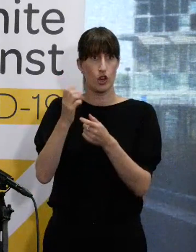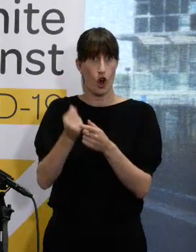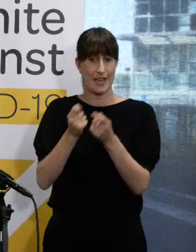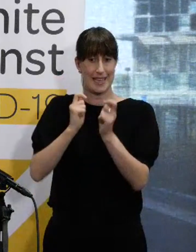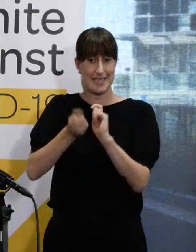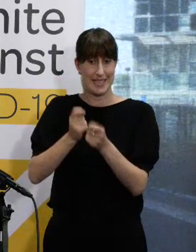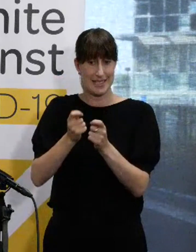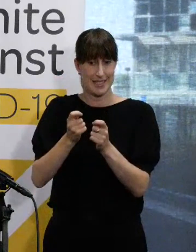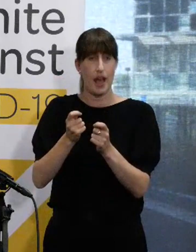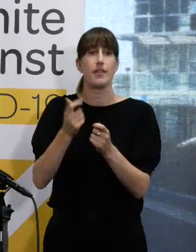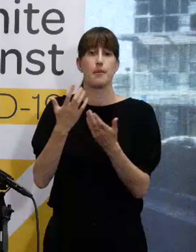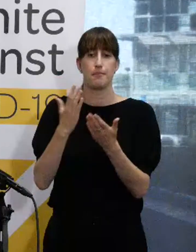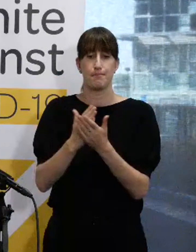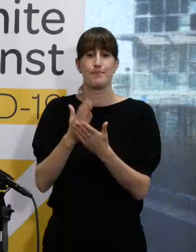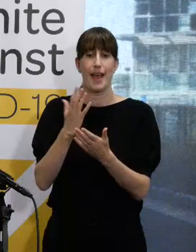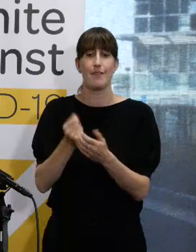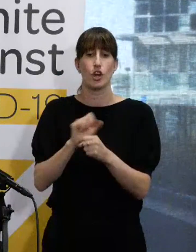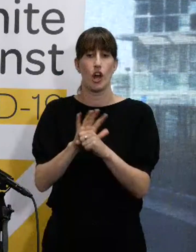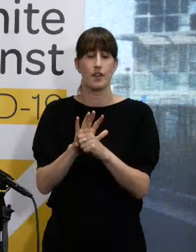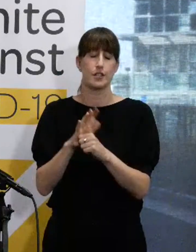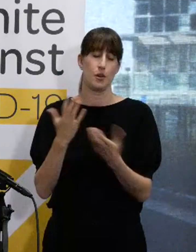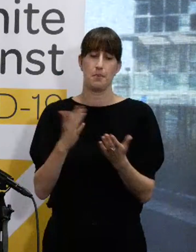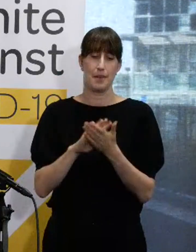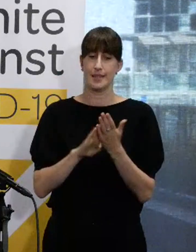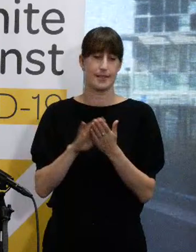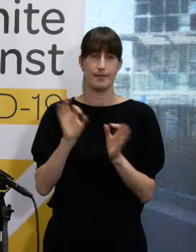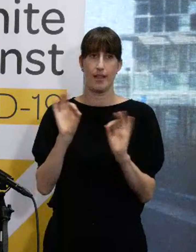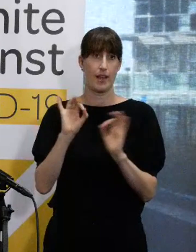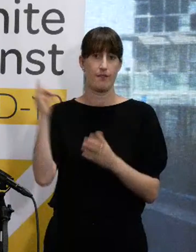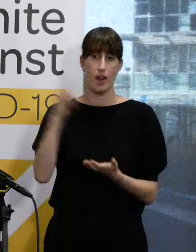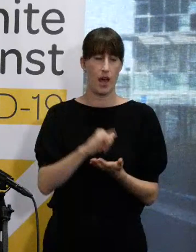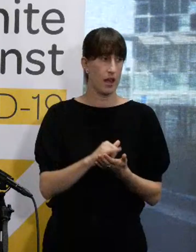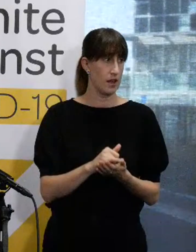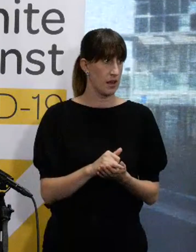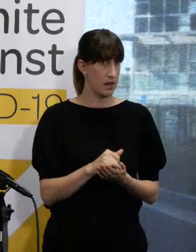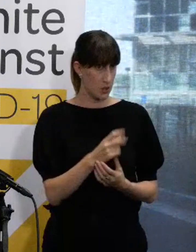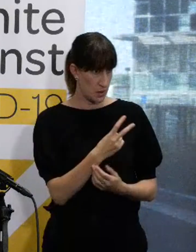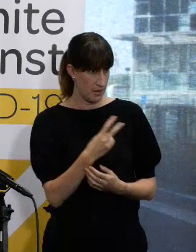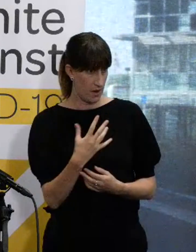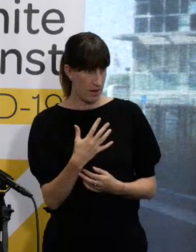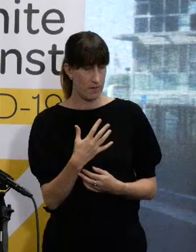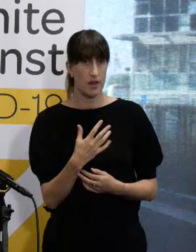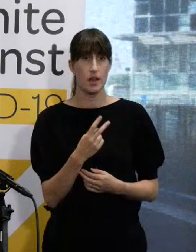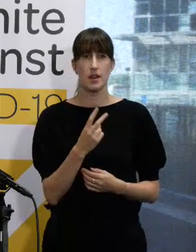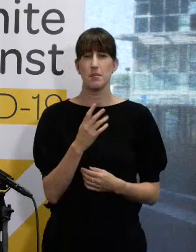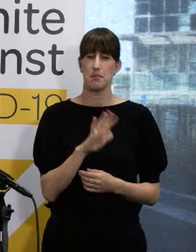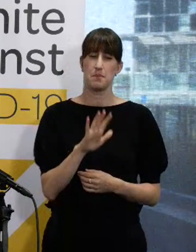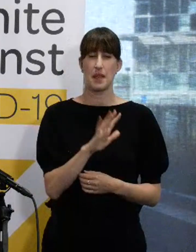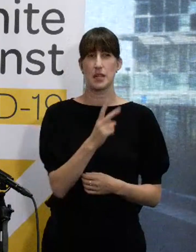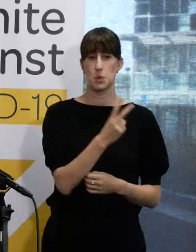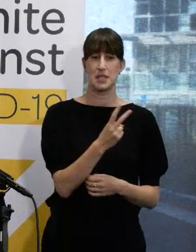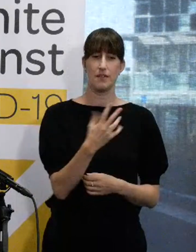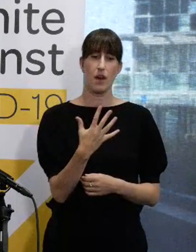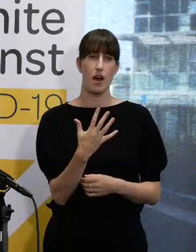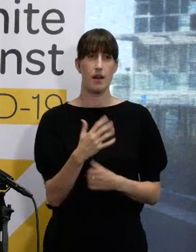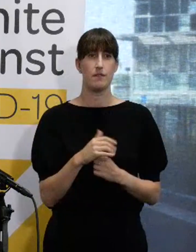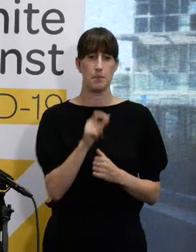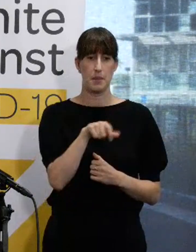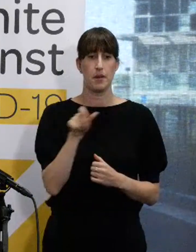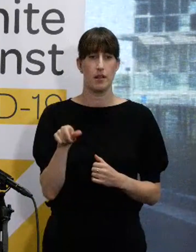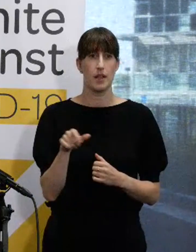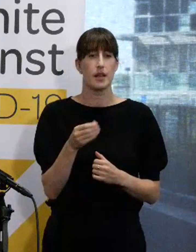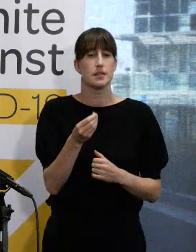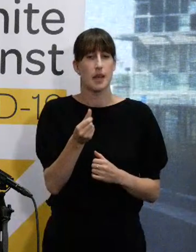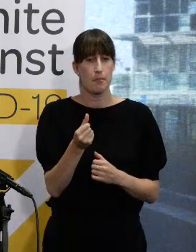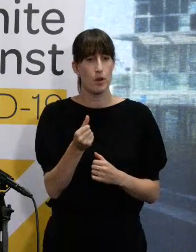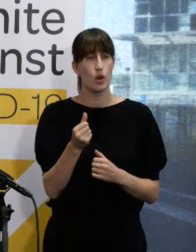of a positive pre-departure test. That was around 20, I think it was 25. Mid-20s, and there were another few who were recovering